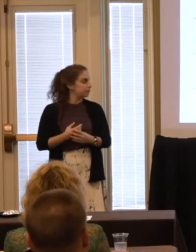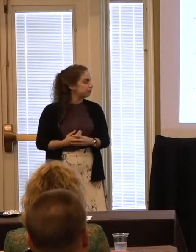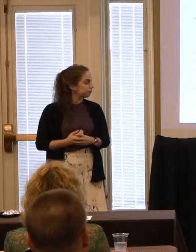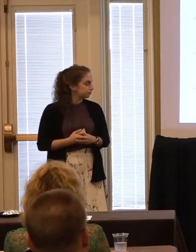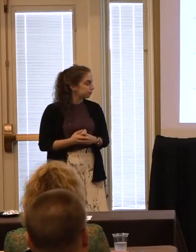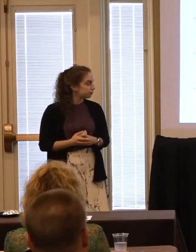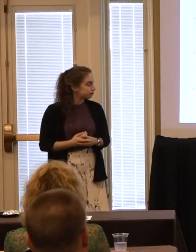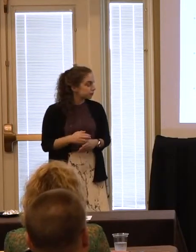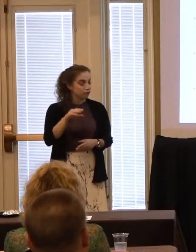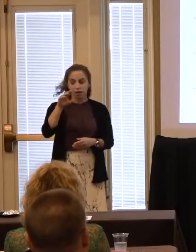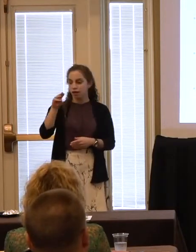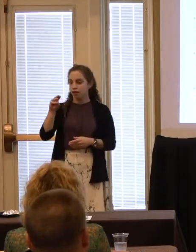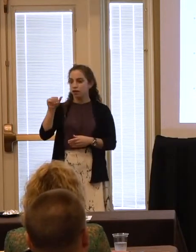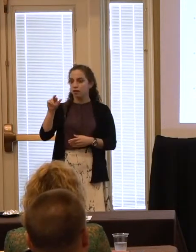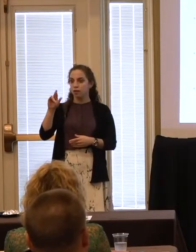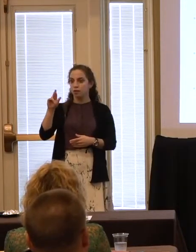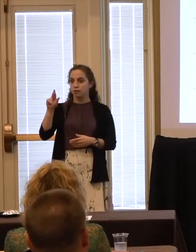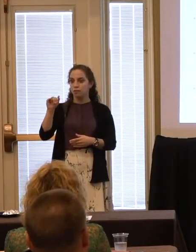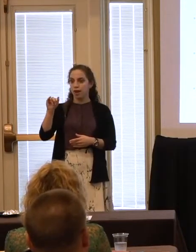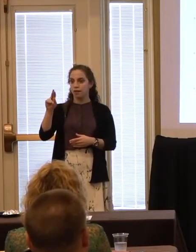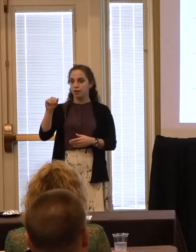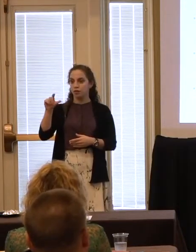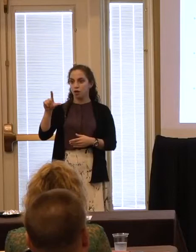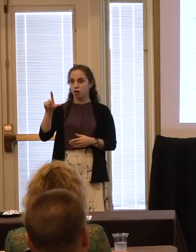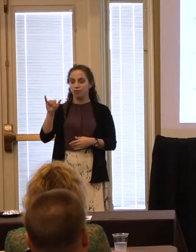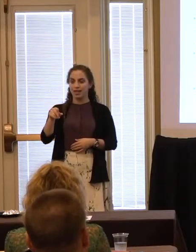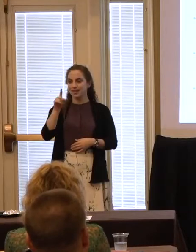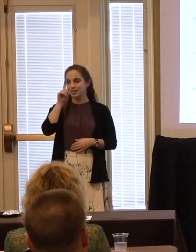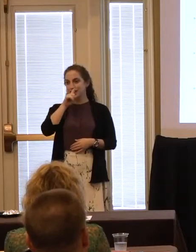So marinol is a synthetic cannabinoid.